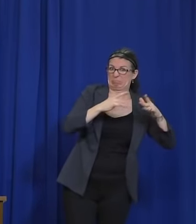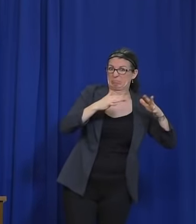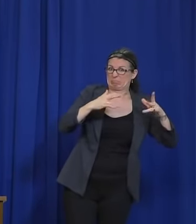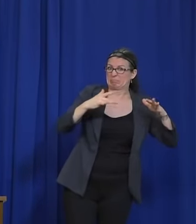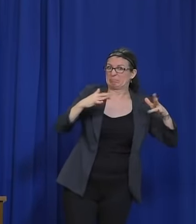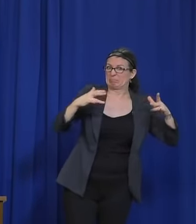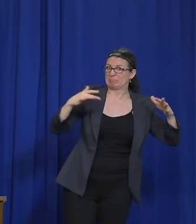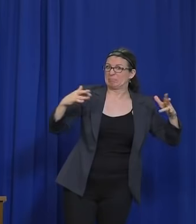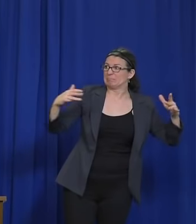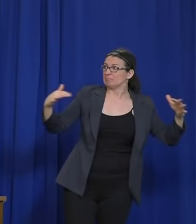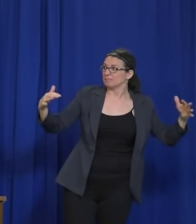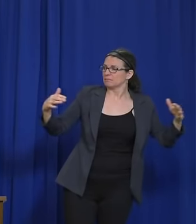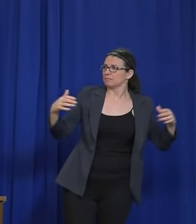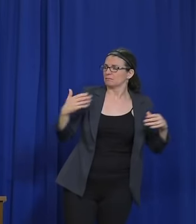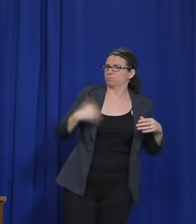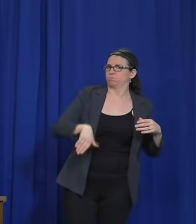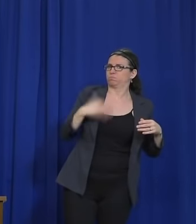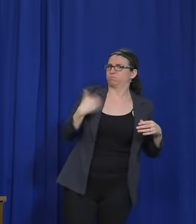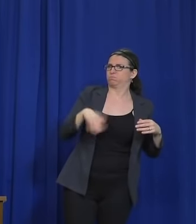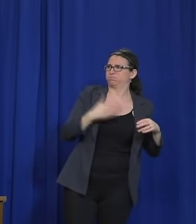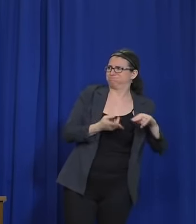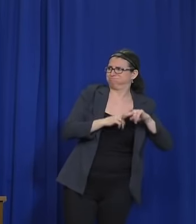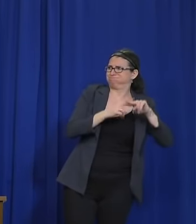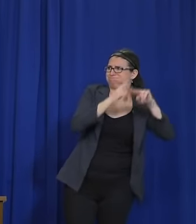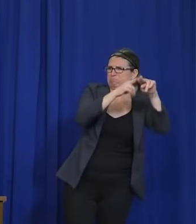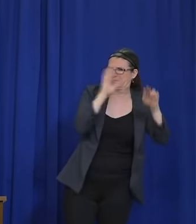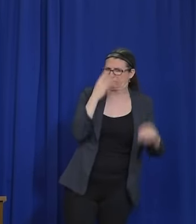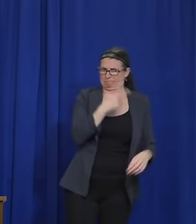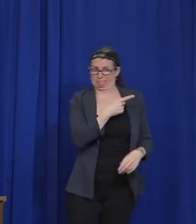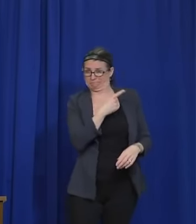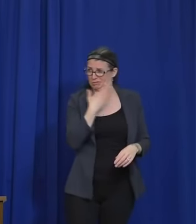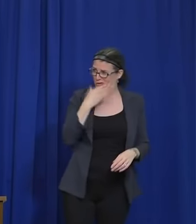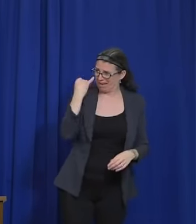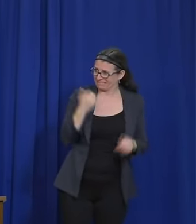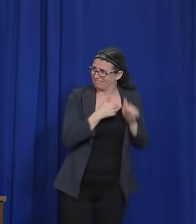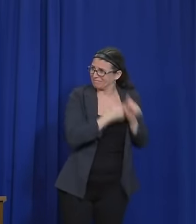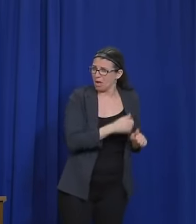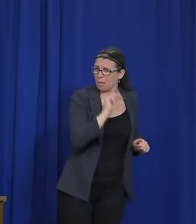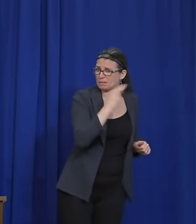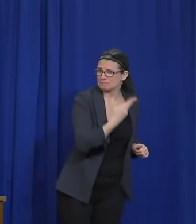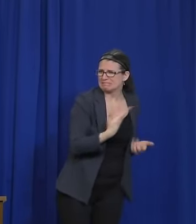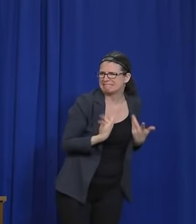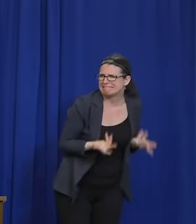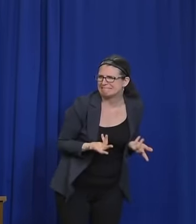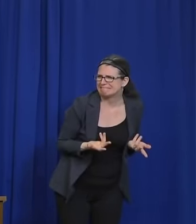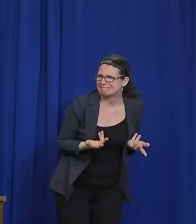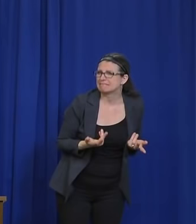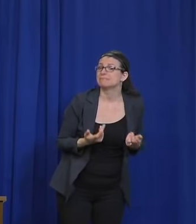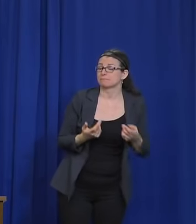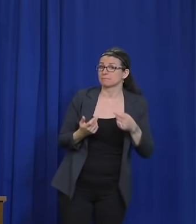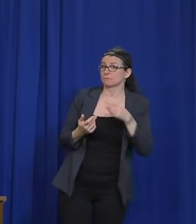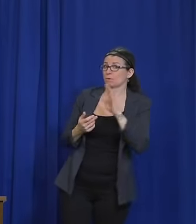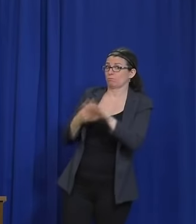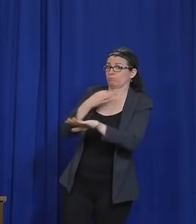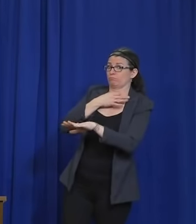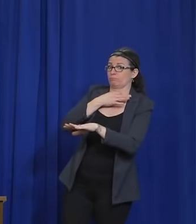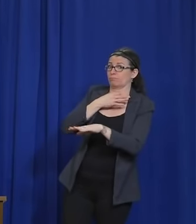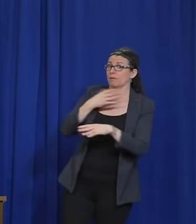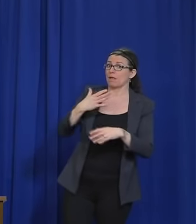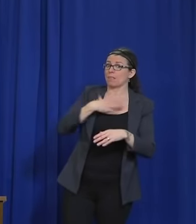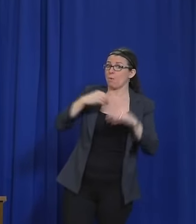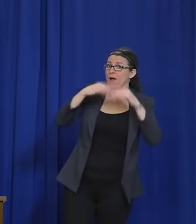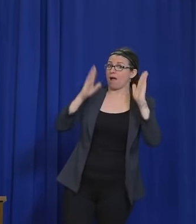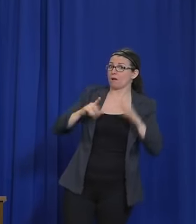a follow-up question on testing. Are you feel like you're getting, the governors are getting, that the White House is getting the message